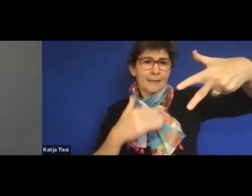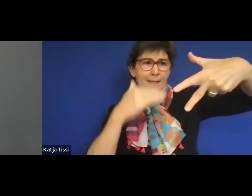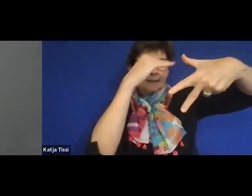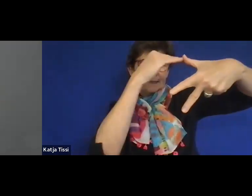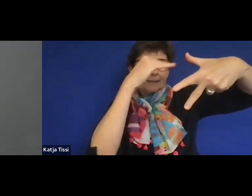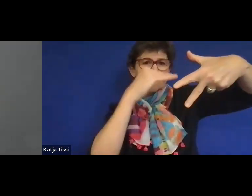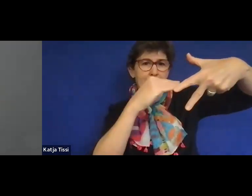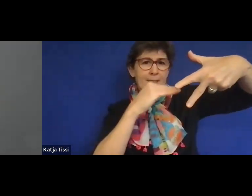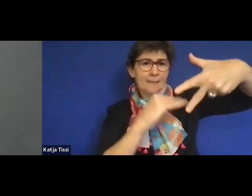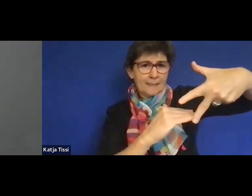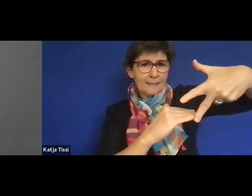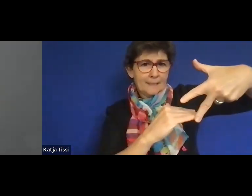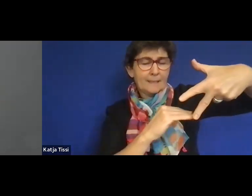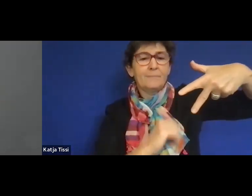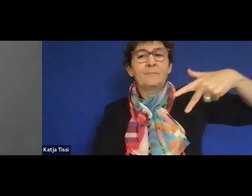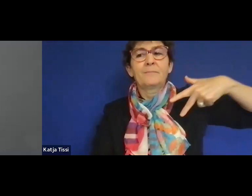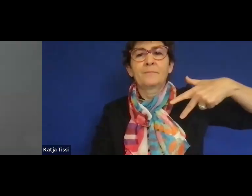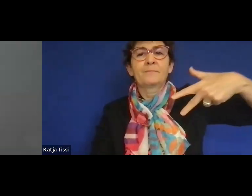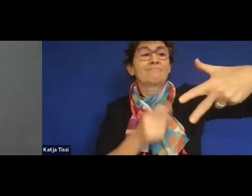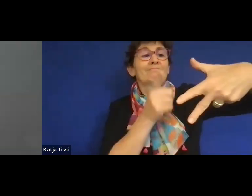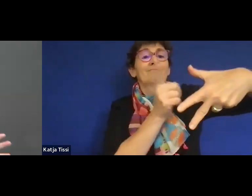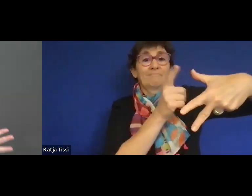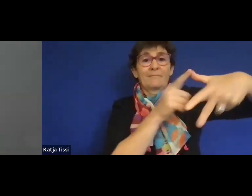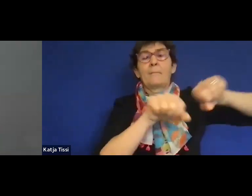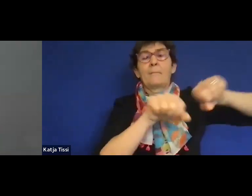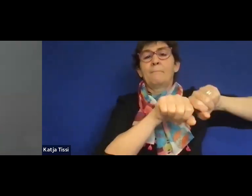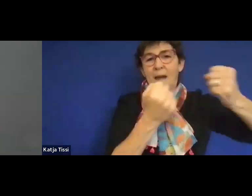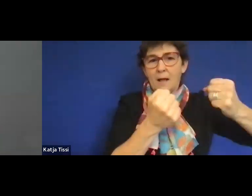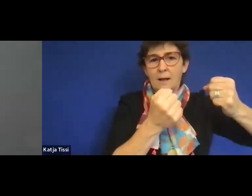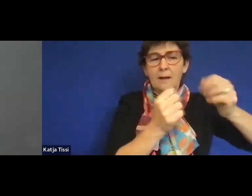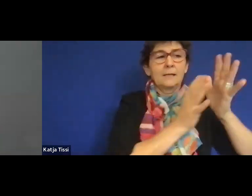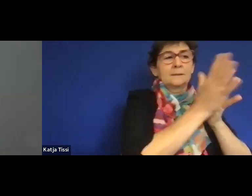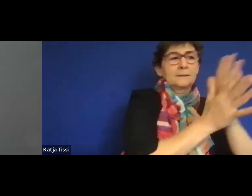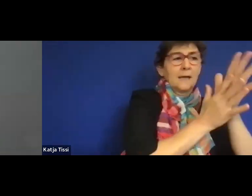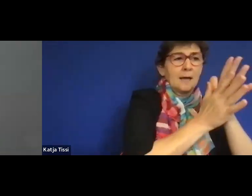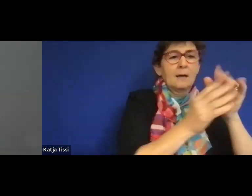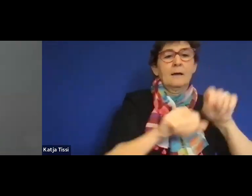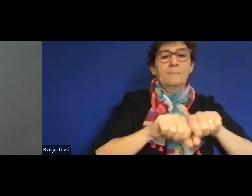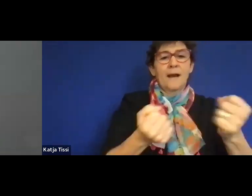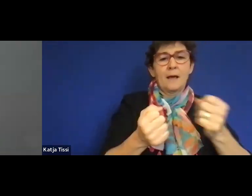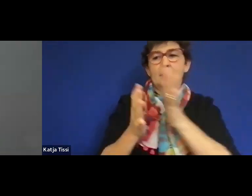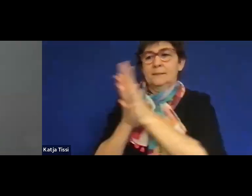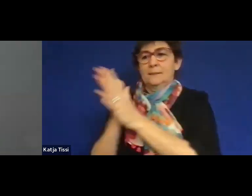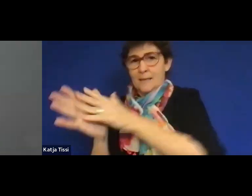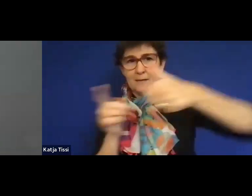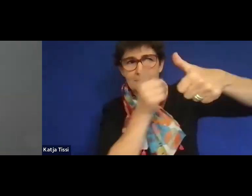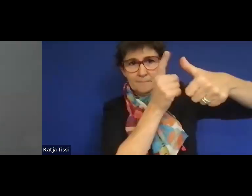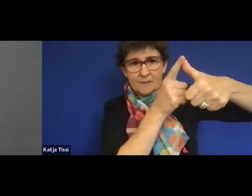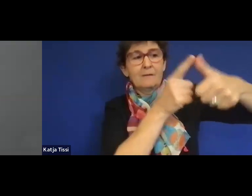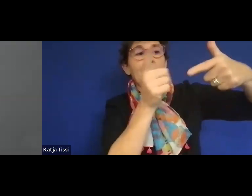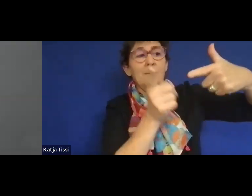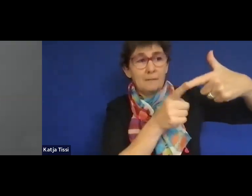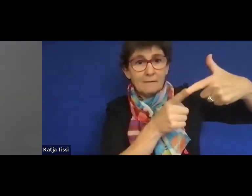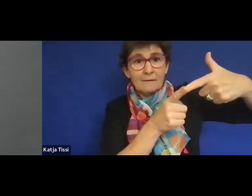out into the world is the one that they want to be seen. And so they have a couple of tries before they get to the one that they're satisfied with. So these are